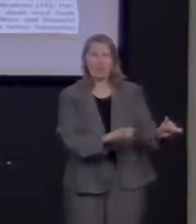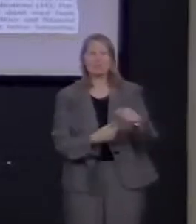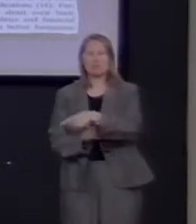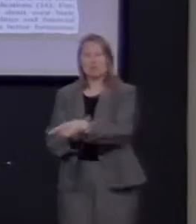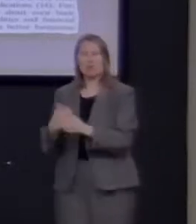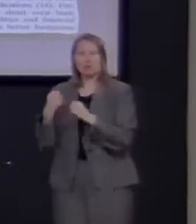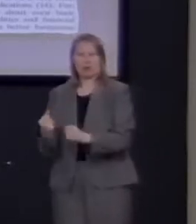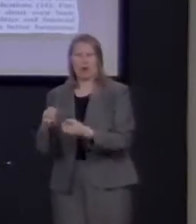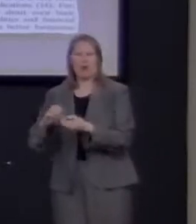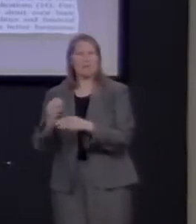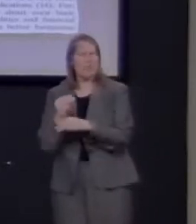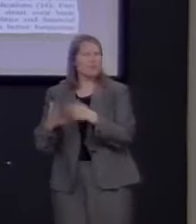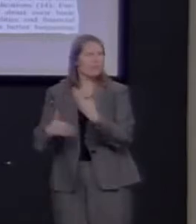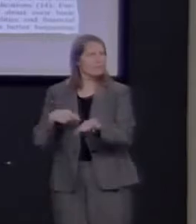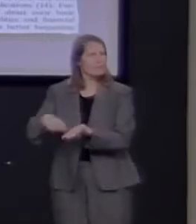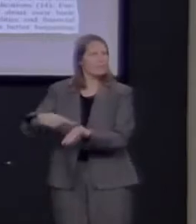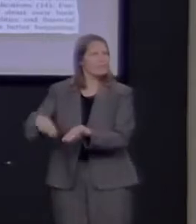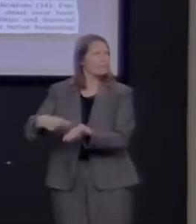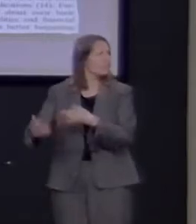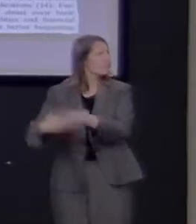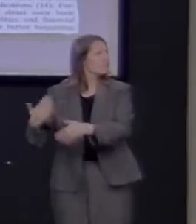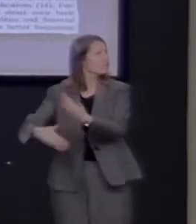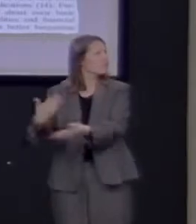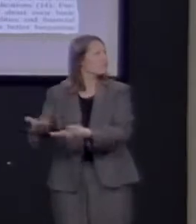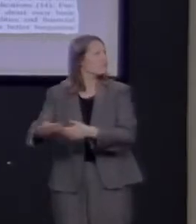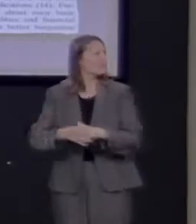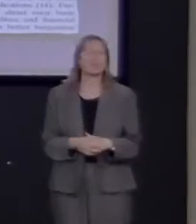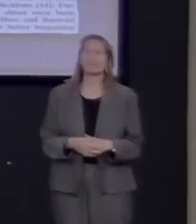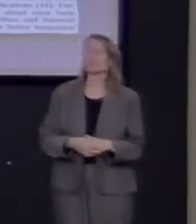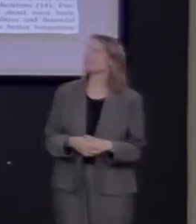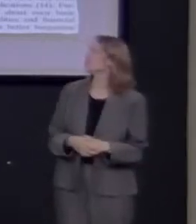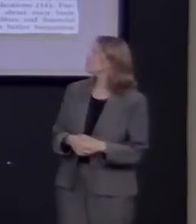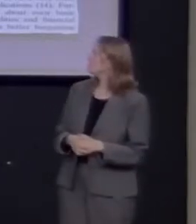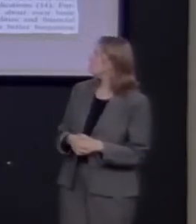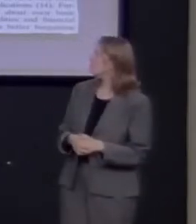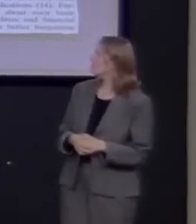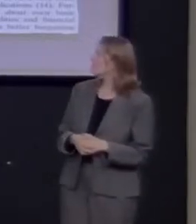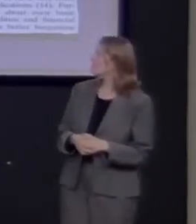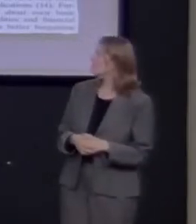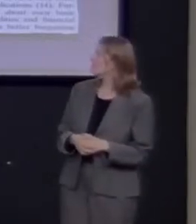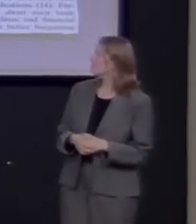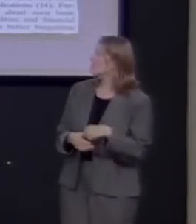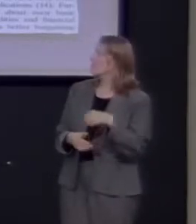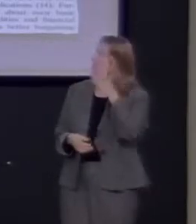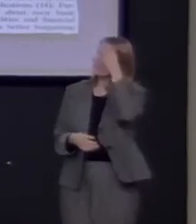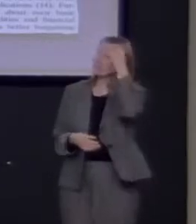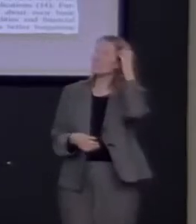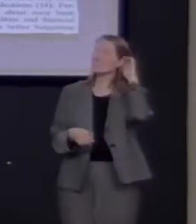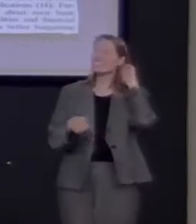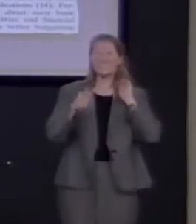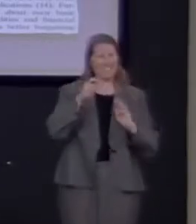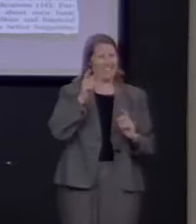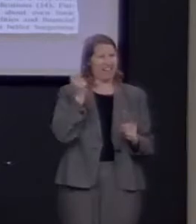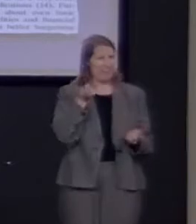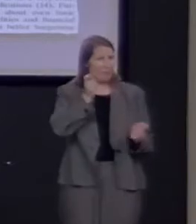mathematical abilities. And the surprising thing was, and that's really strengthened those conclusions, was that this relationship